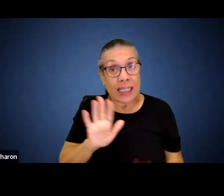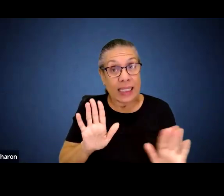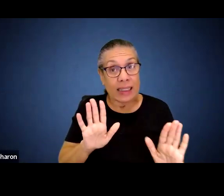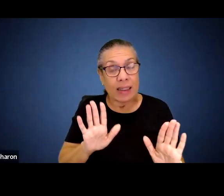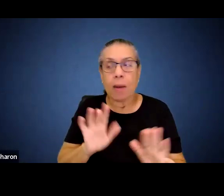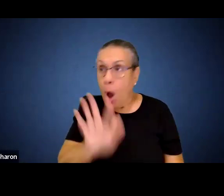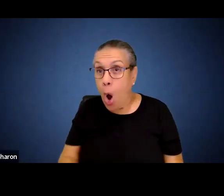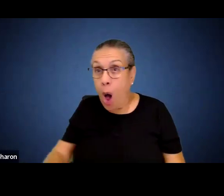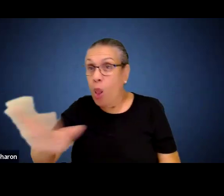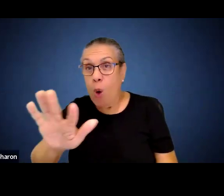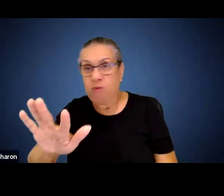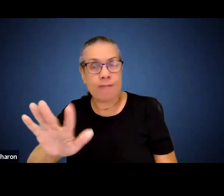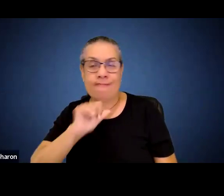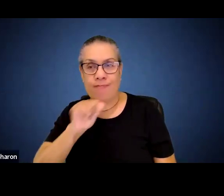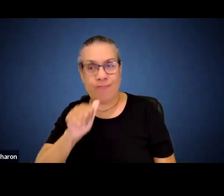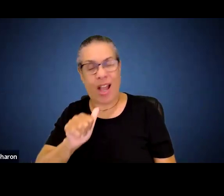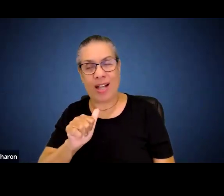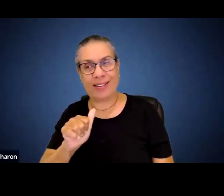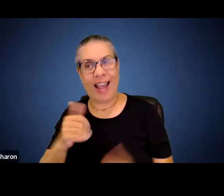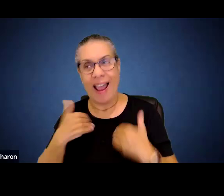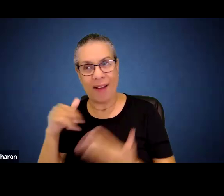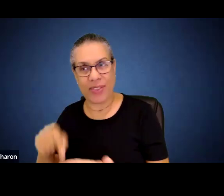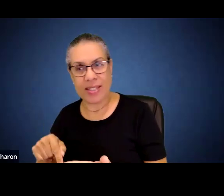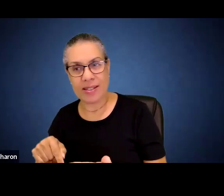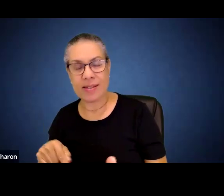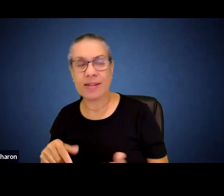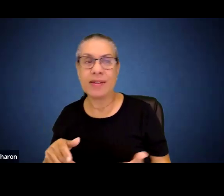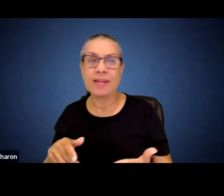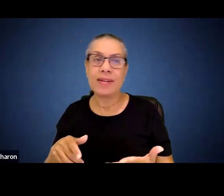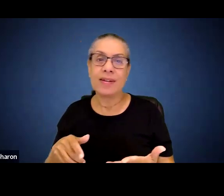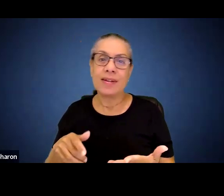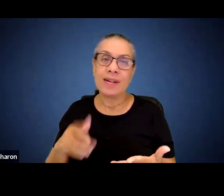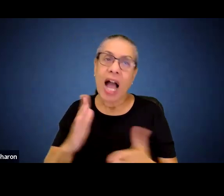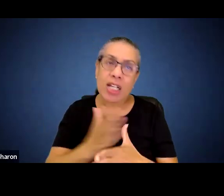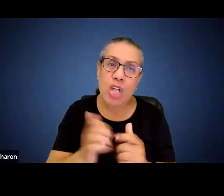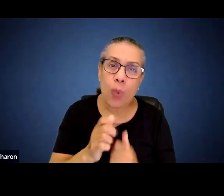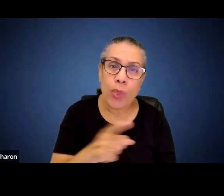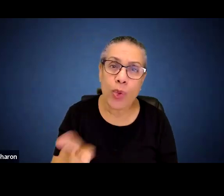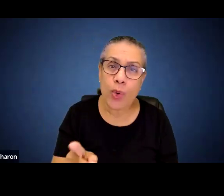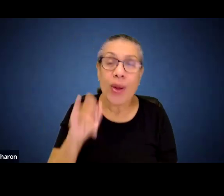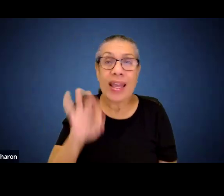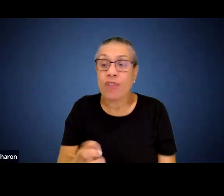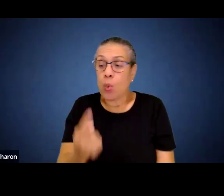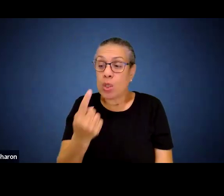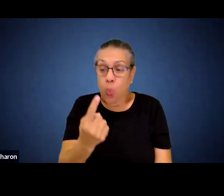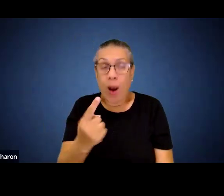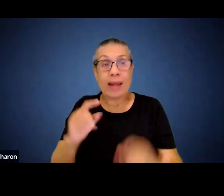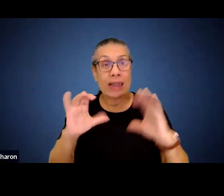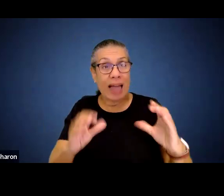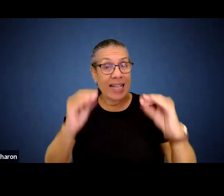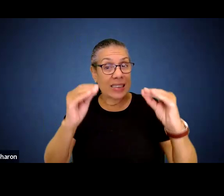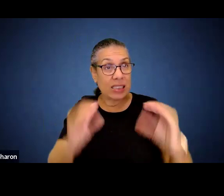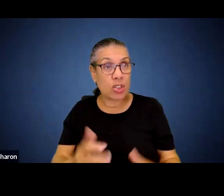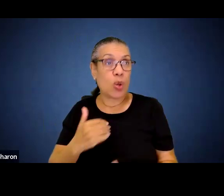the district. And that's why I share it here today, because if it had just been one classroom teacher with